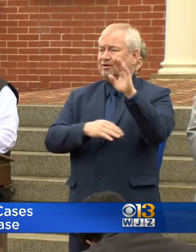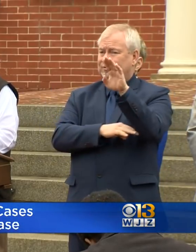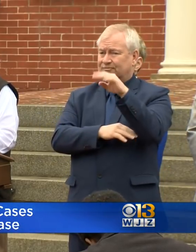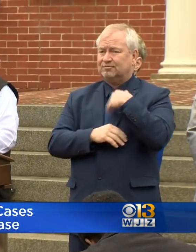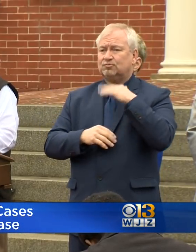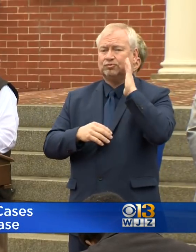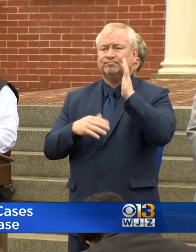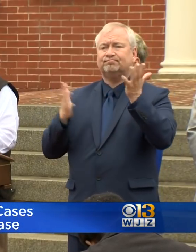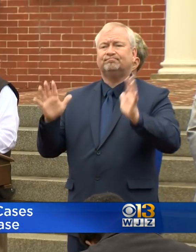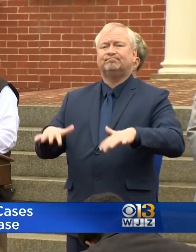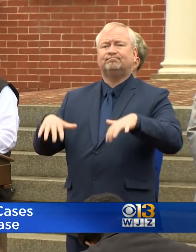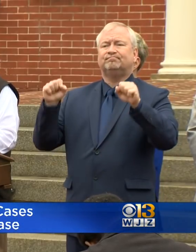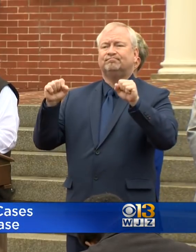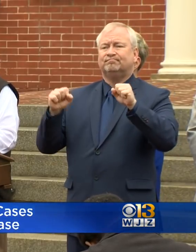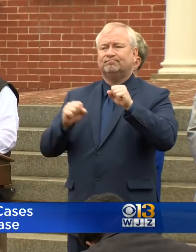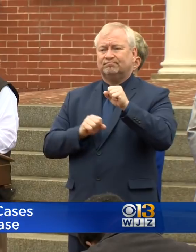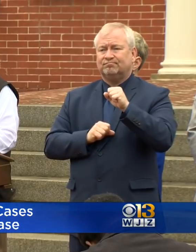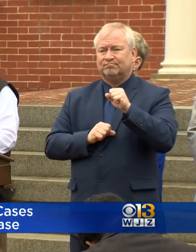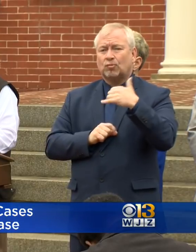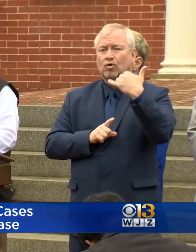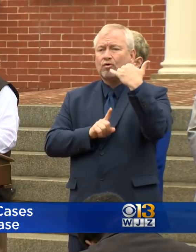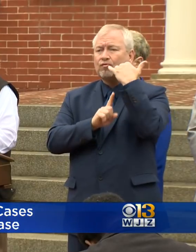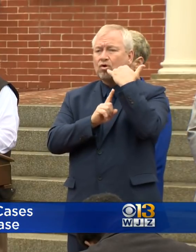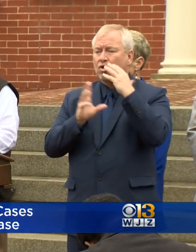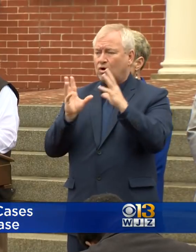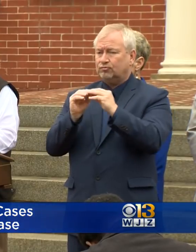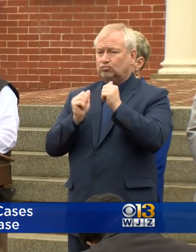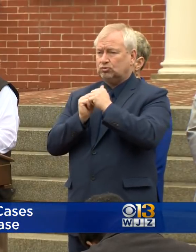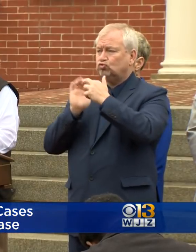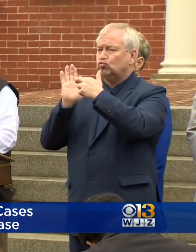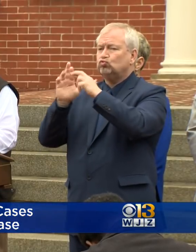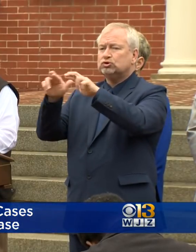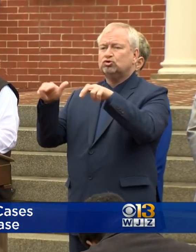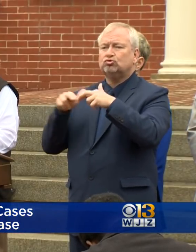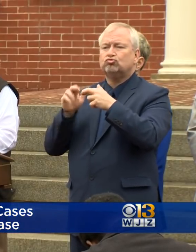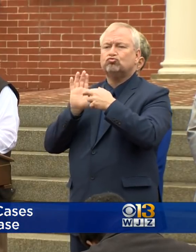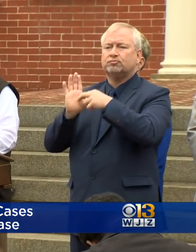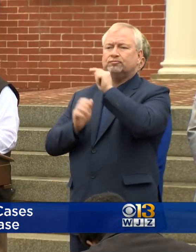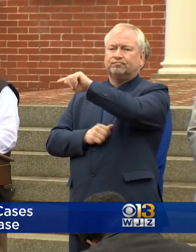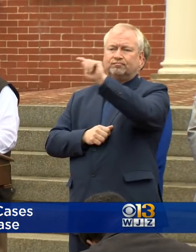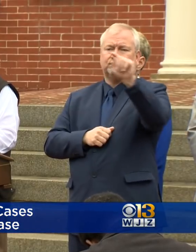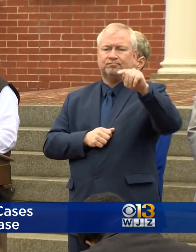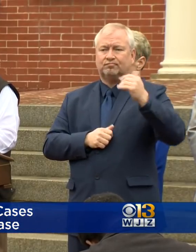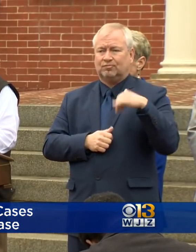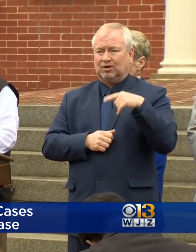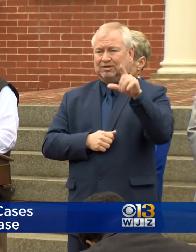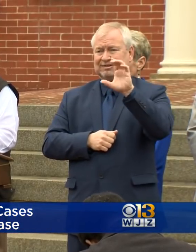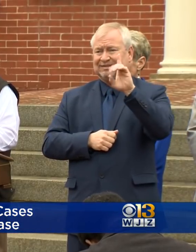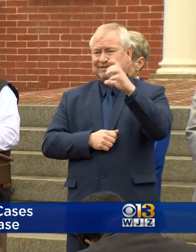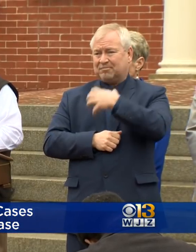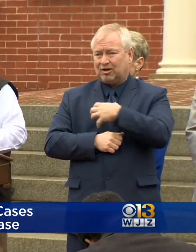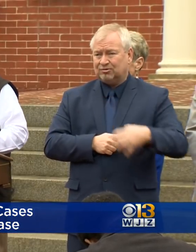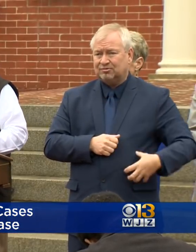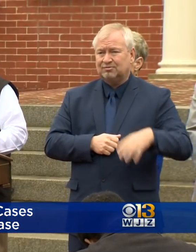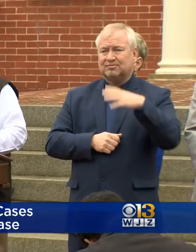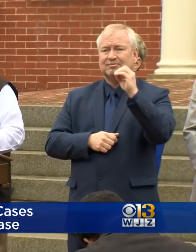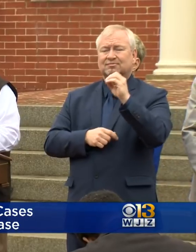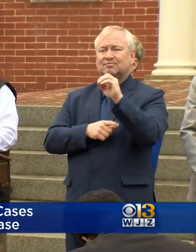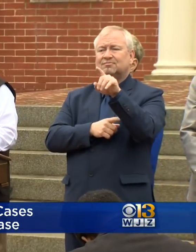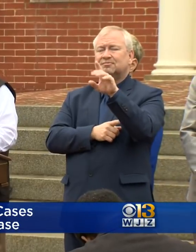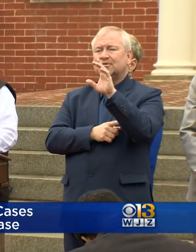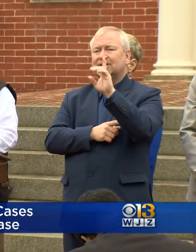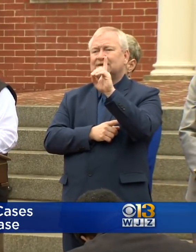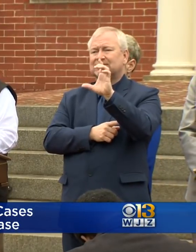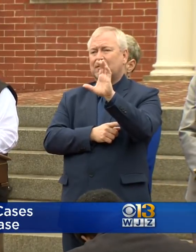convening a call of regional leaders with D.C. Mayor Muriel Bowser and Virginia Governor